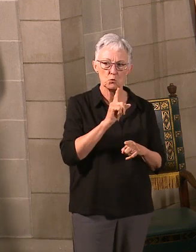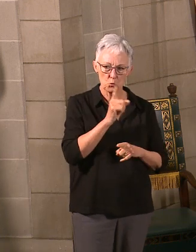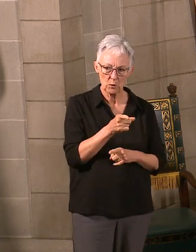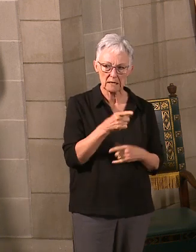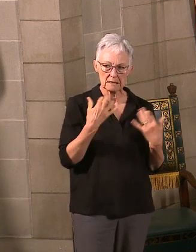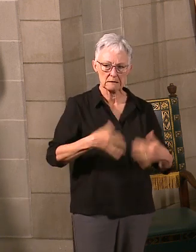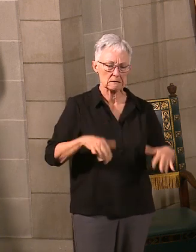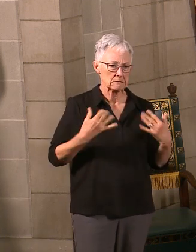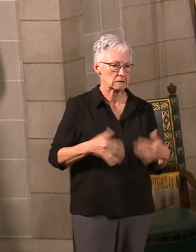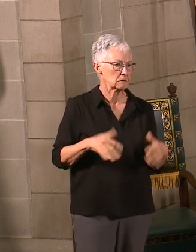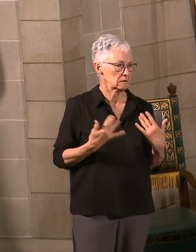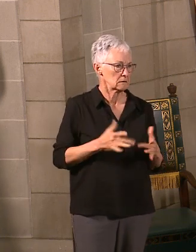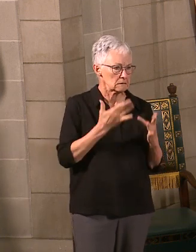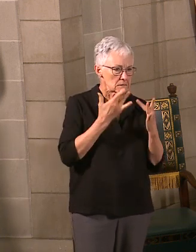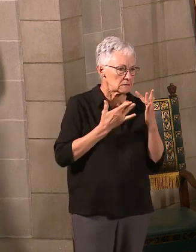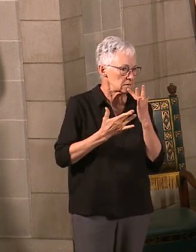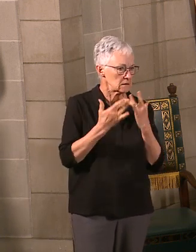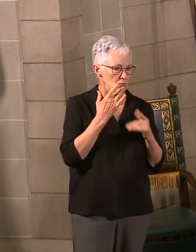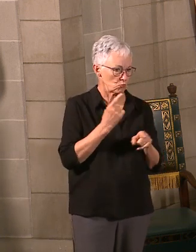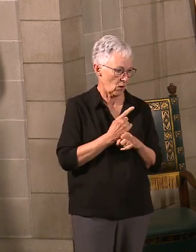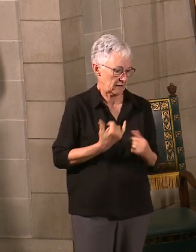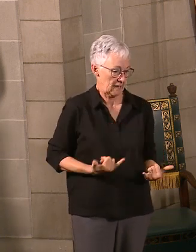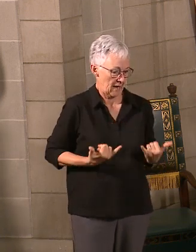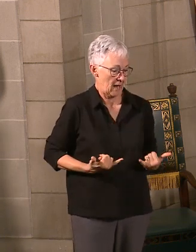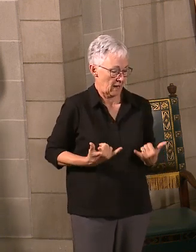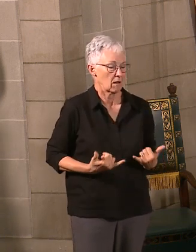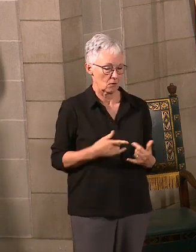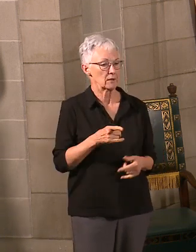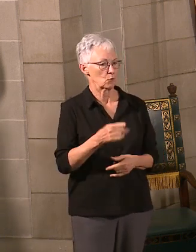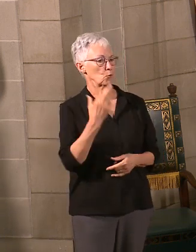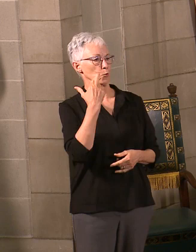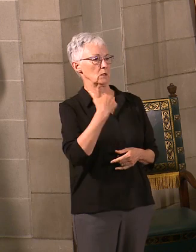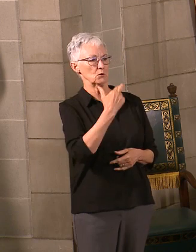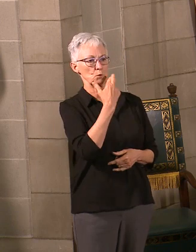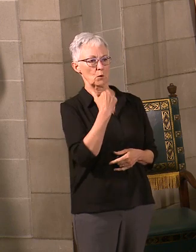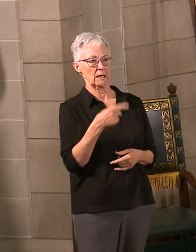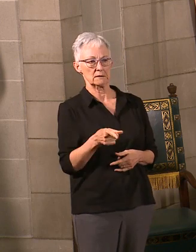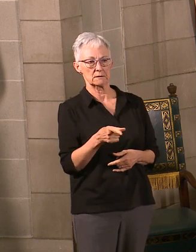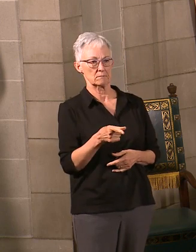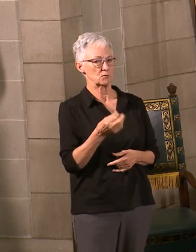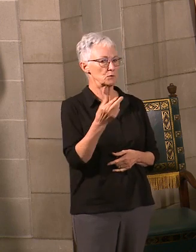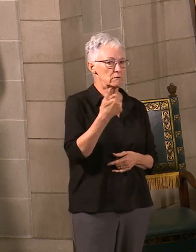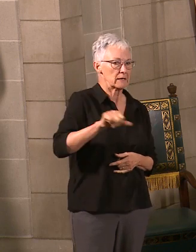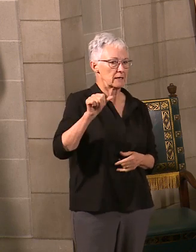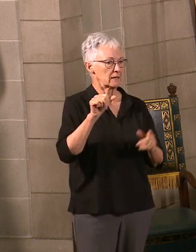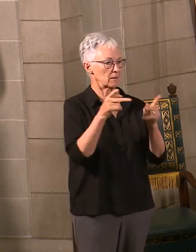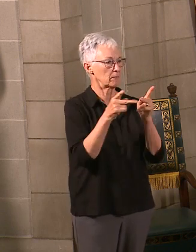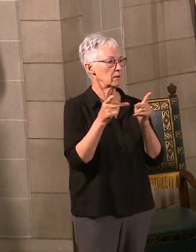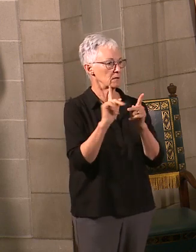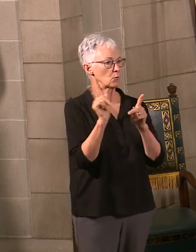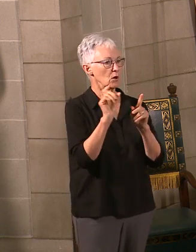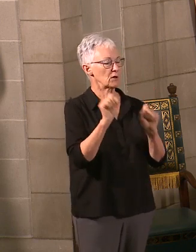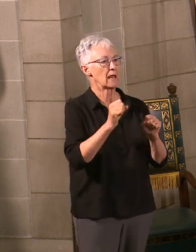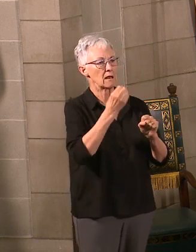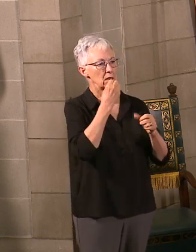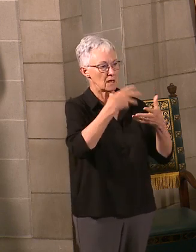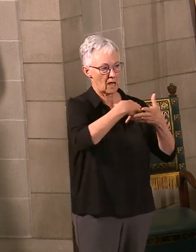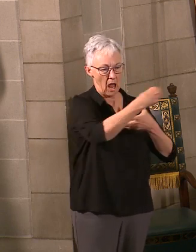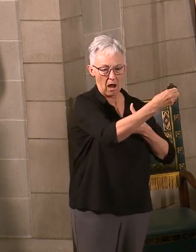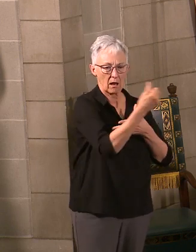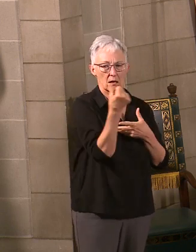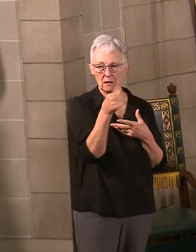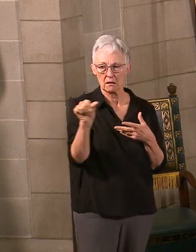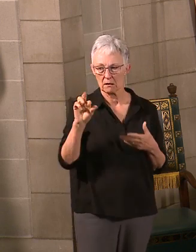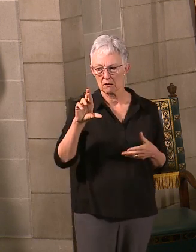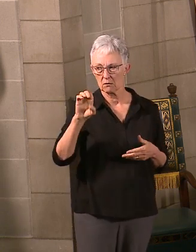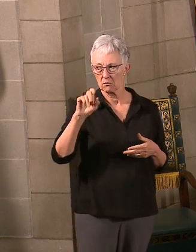Main Street businesses, particularly our restaurants and dining out, but also our retail stores that